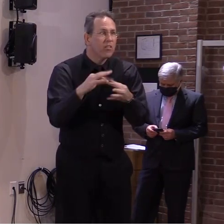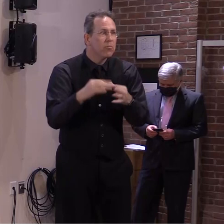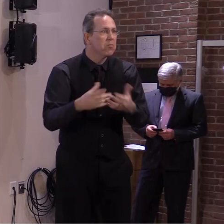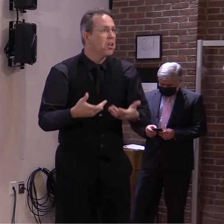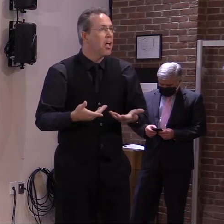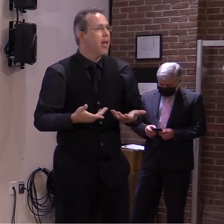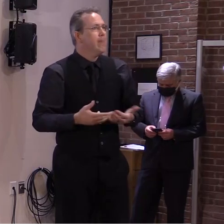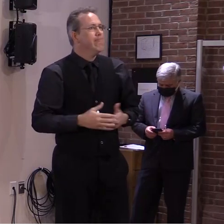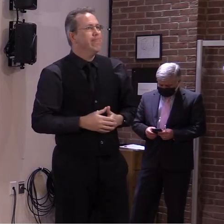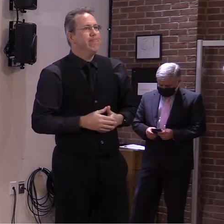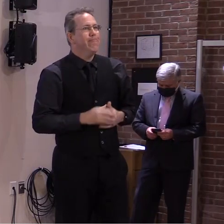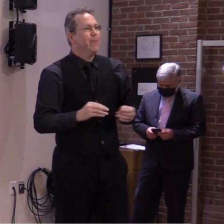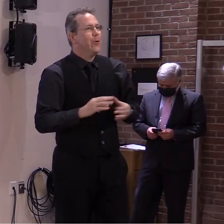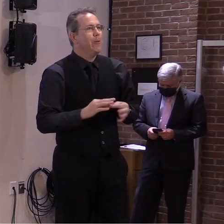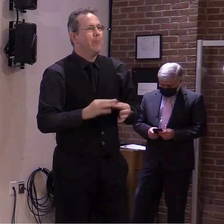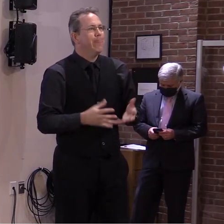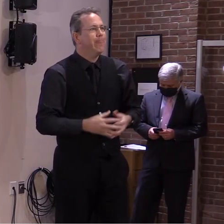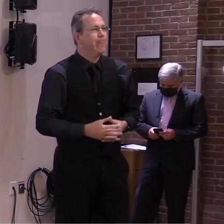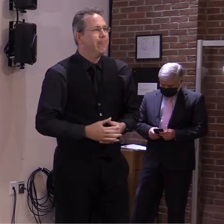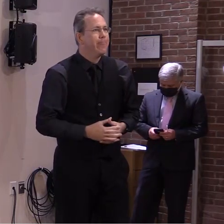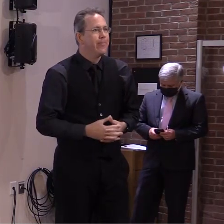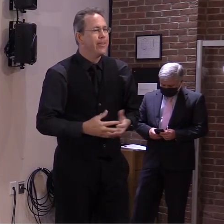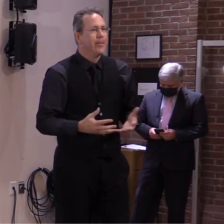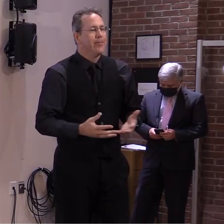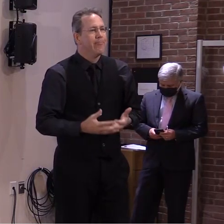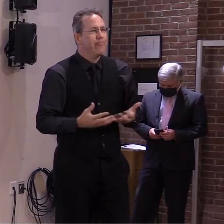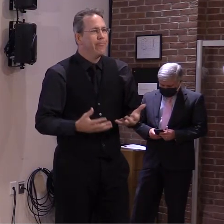Okay. Just double checking. Hey, do you want